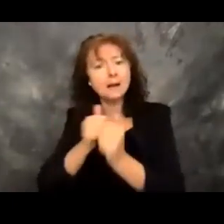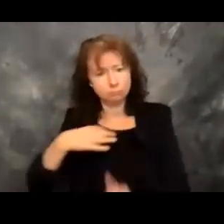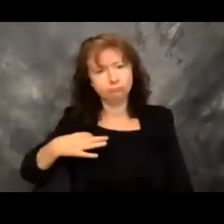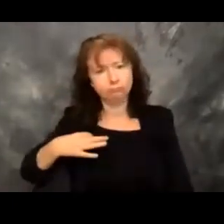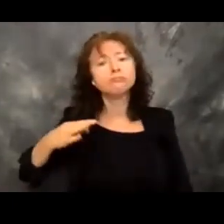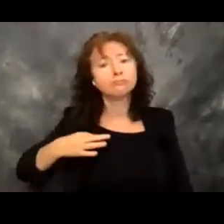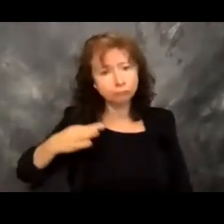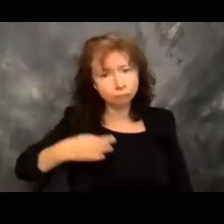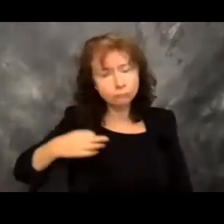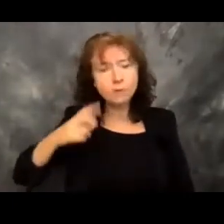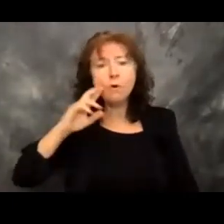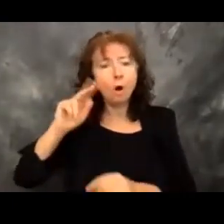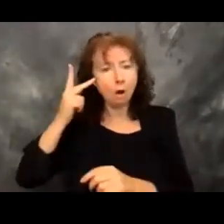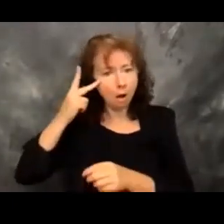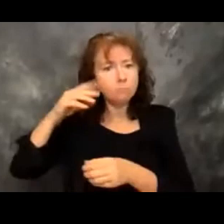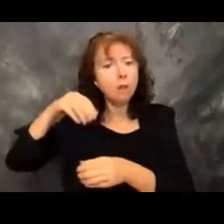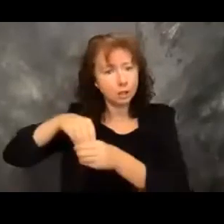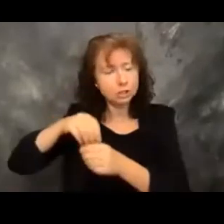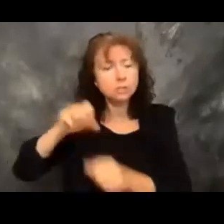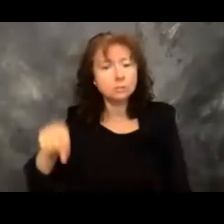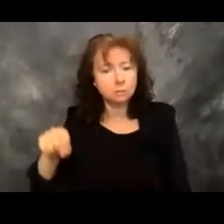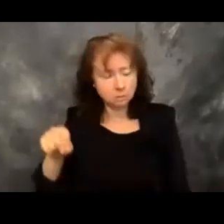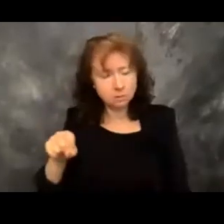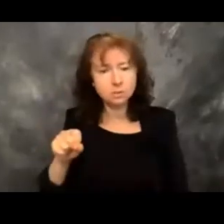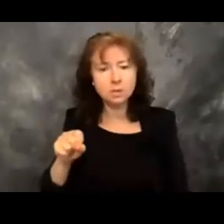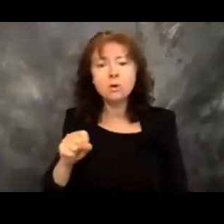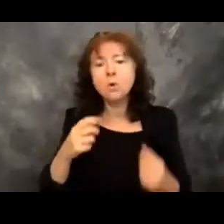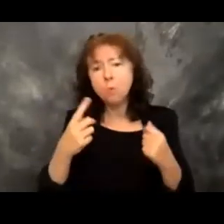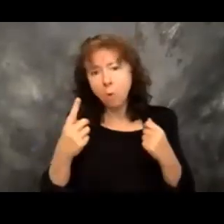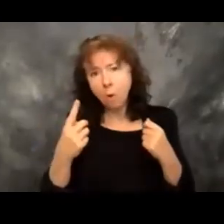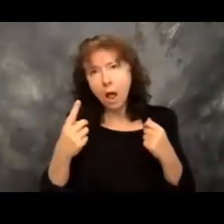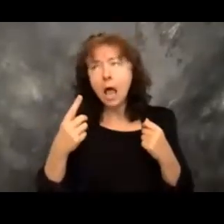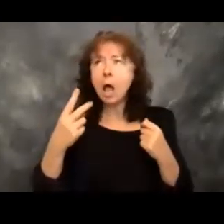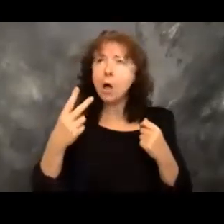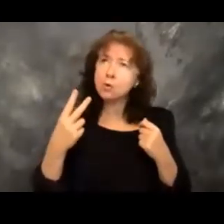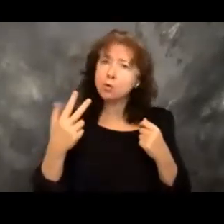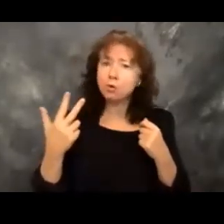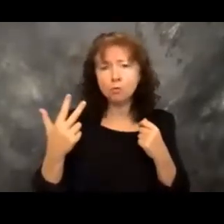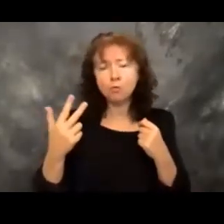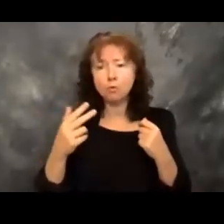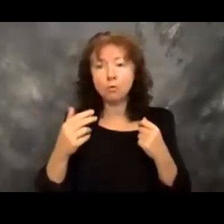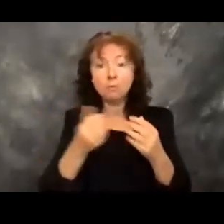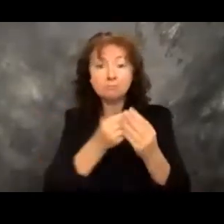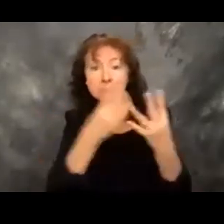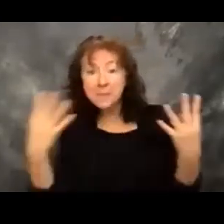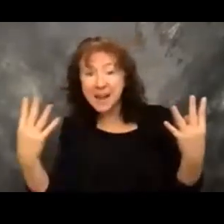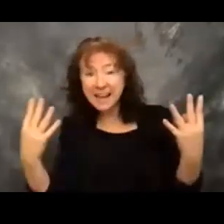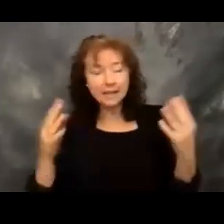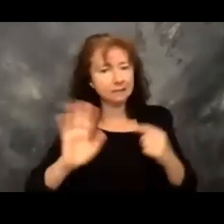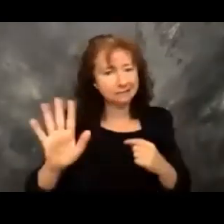be elected, also persons with disabilities. And we have a couple of cases, not too many, but a couple of cases